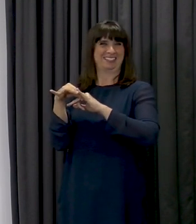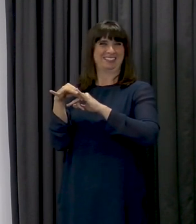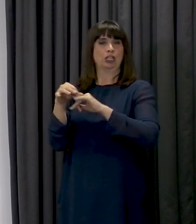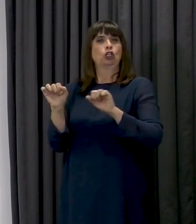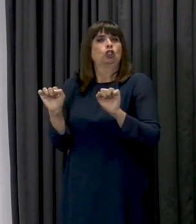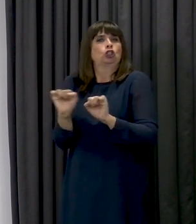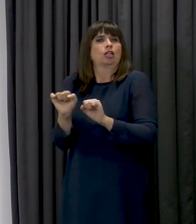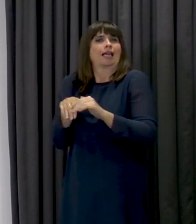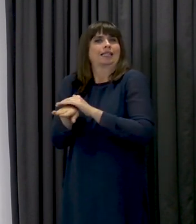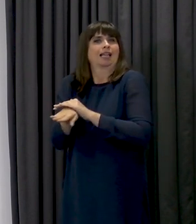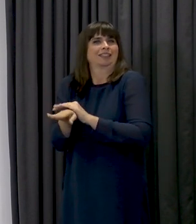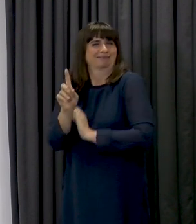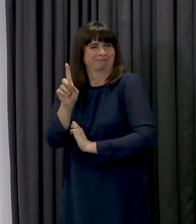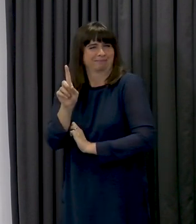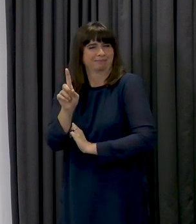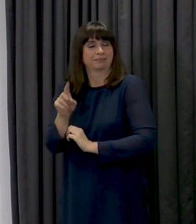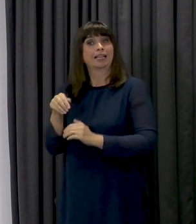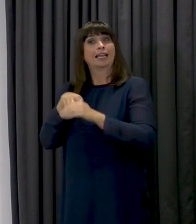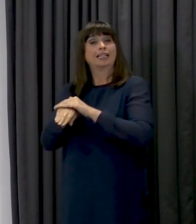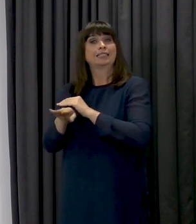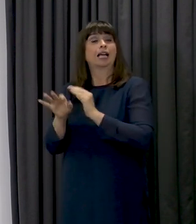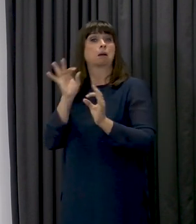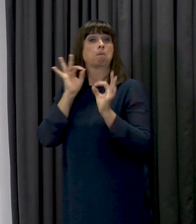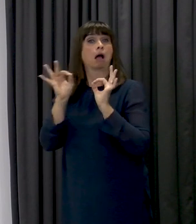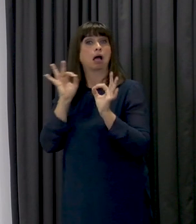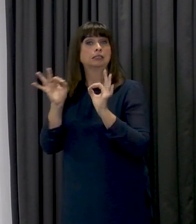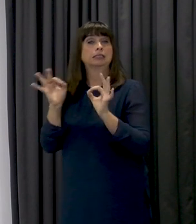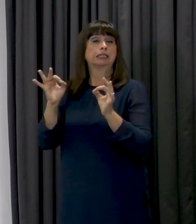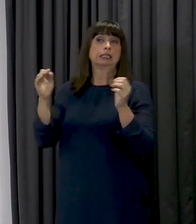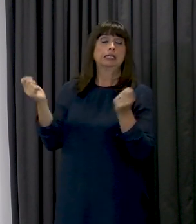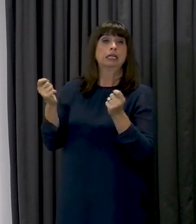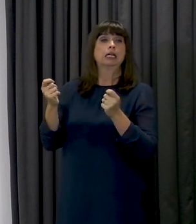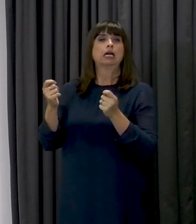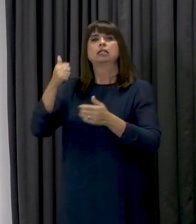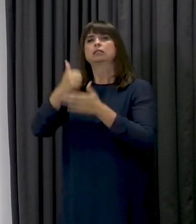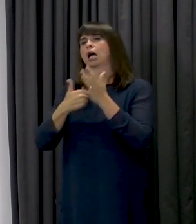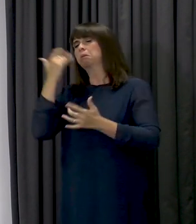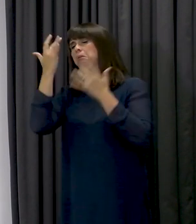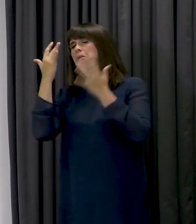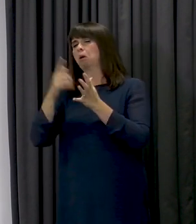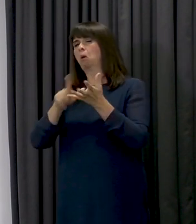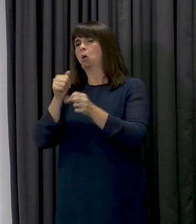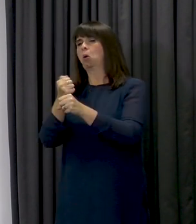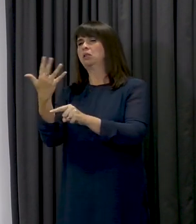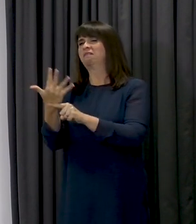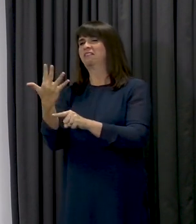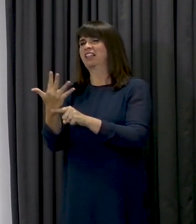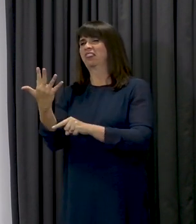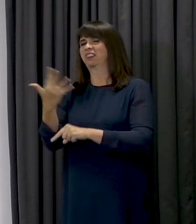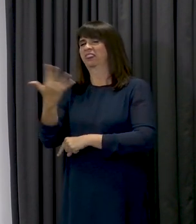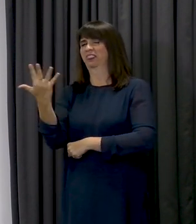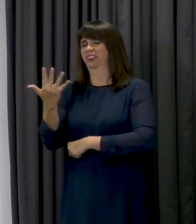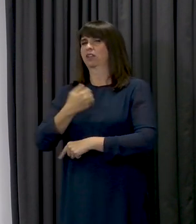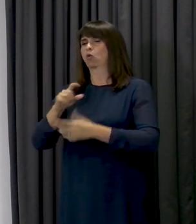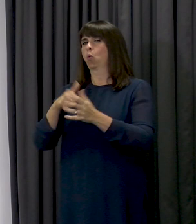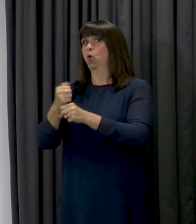indoor reception parties will not be considered until the 15th of August, the start of the third week